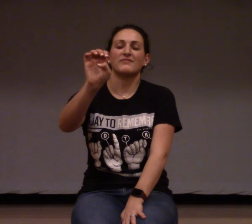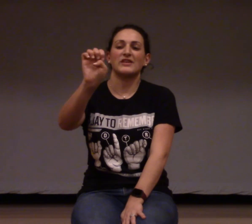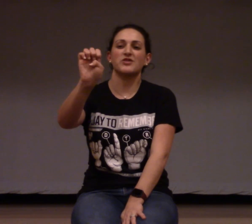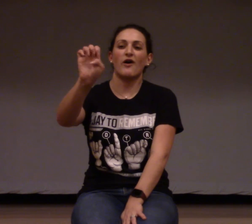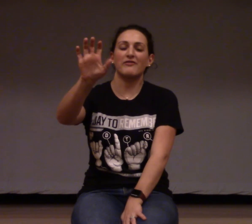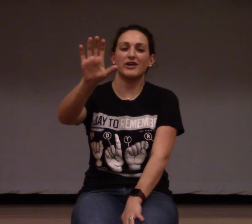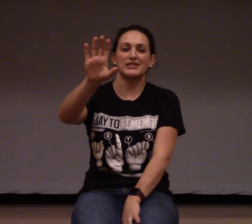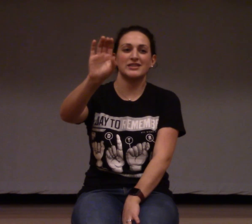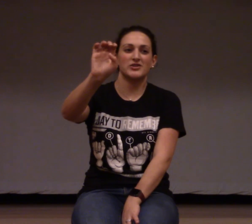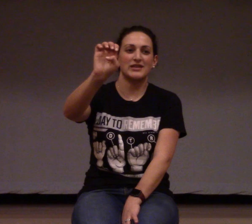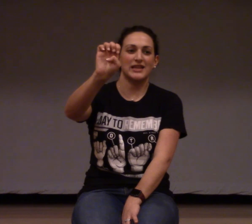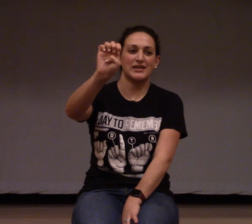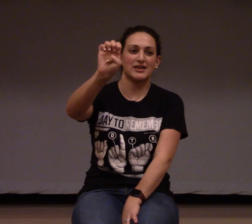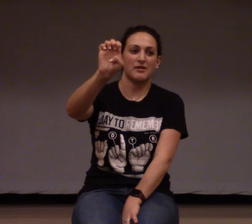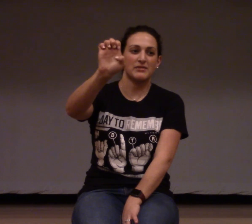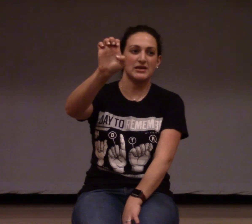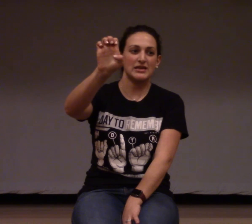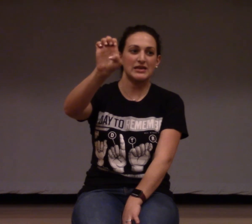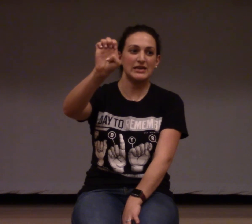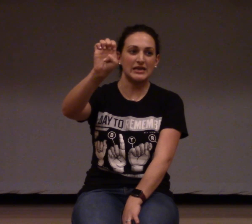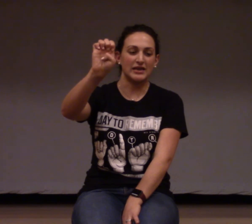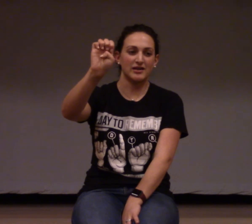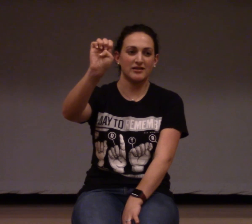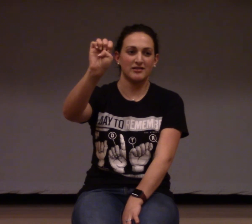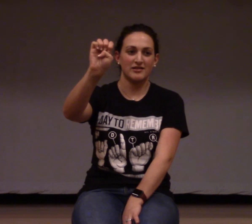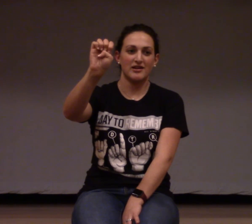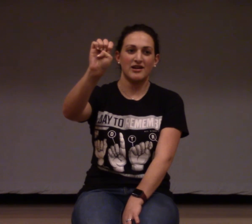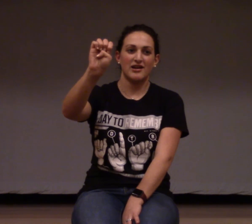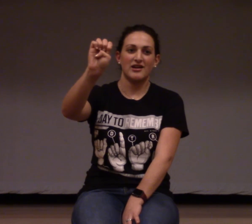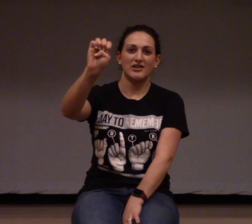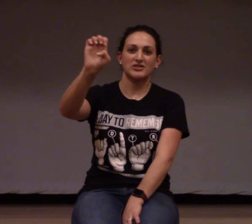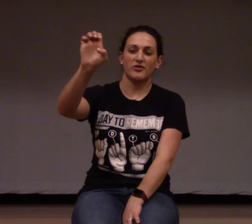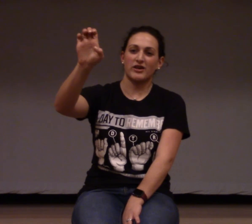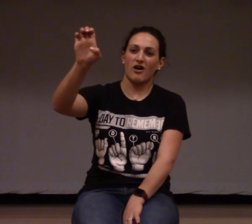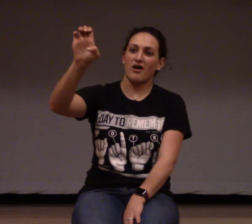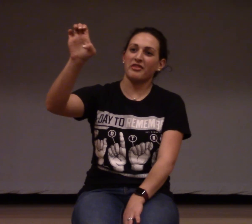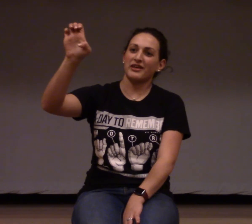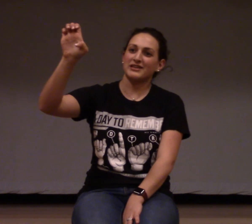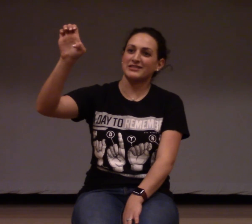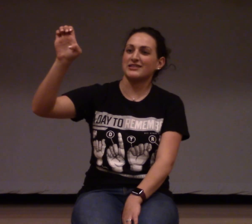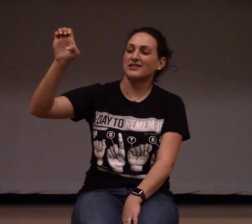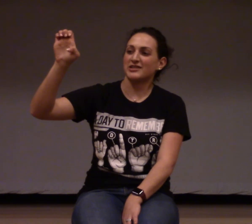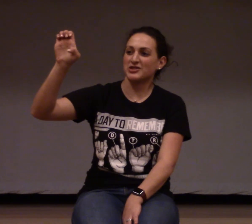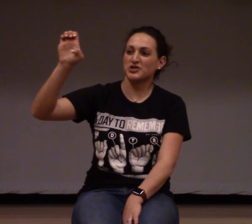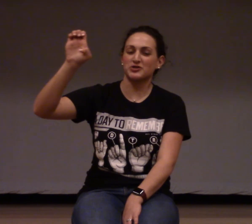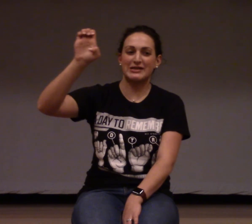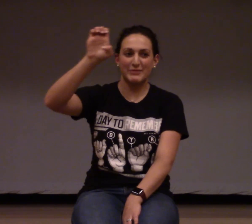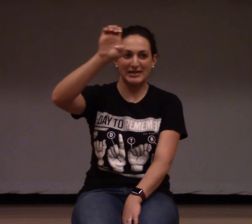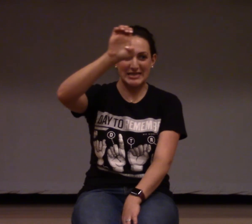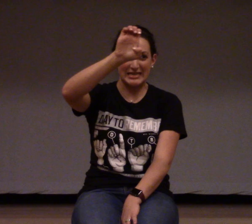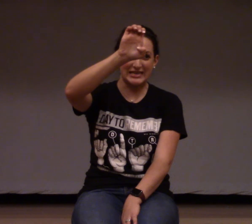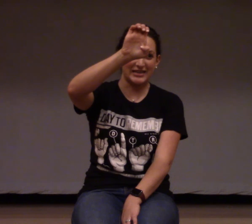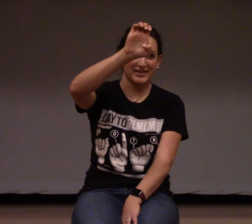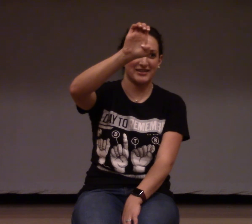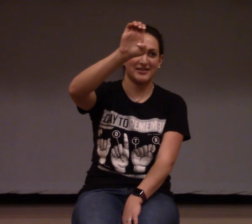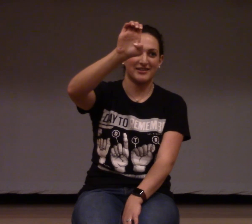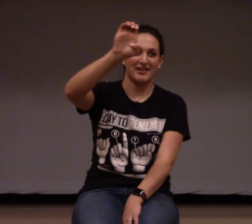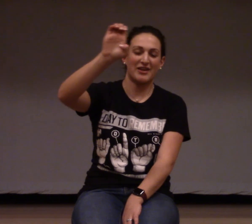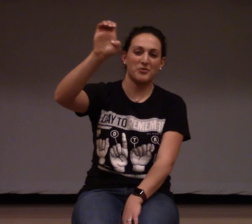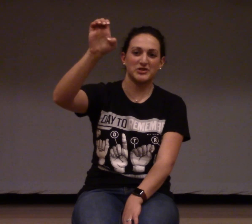So I forgot to tell you guys last time, E. So they call this a screaming E. It almost hurts